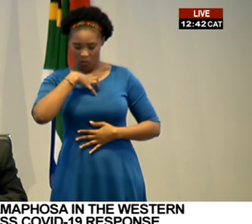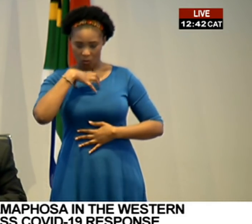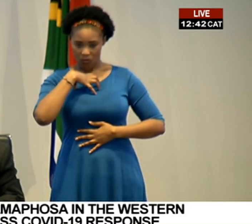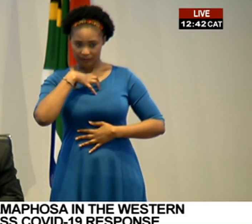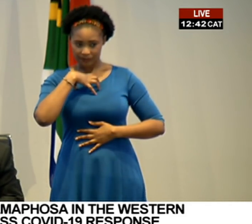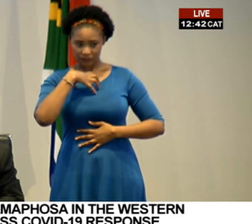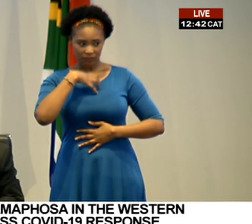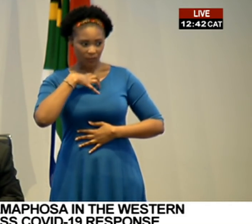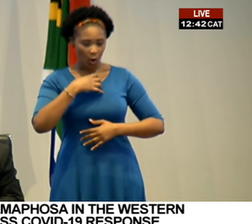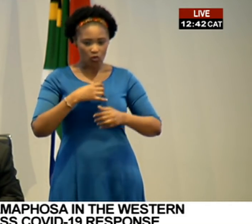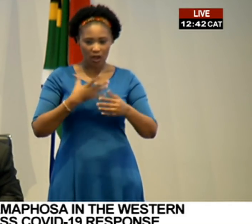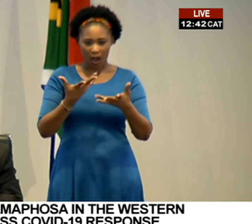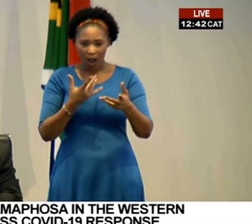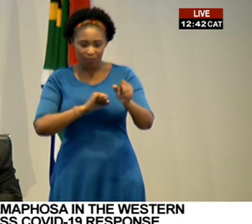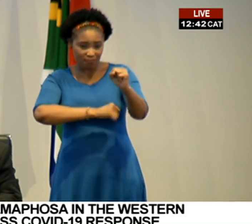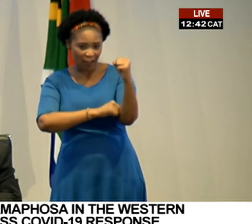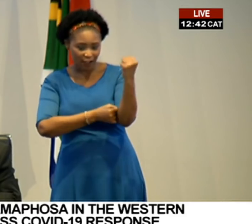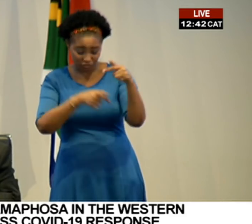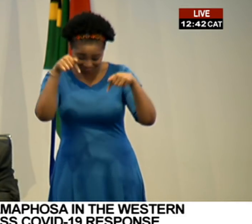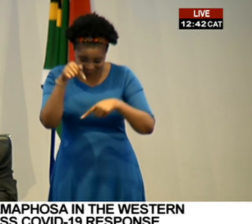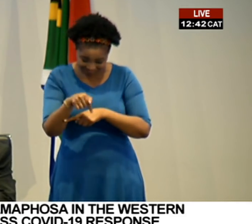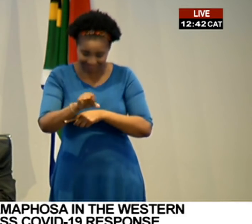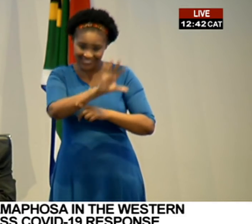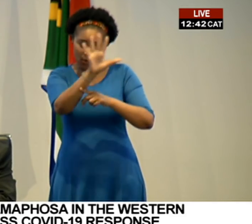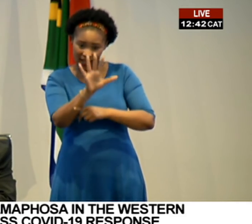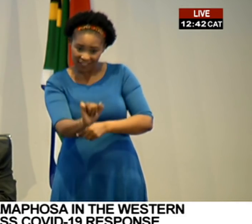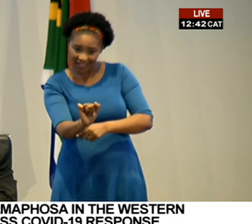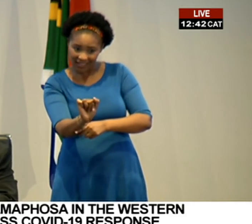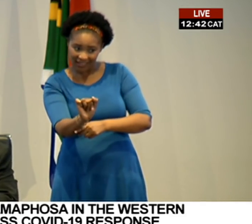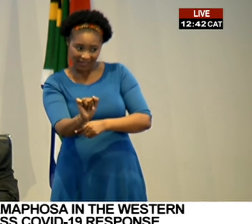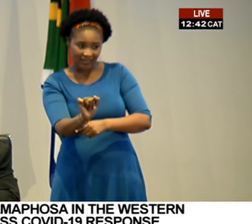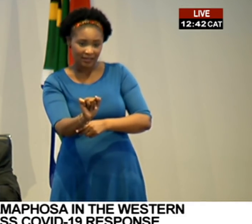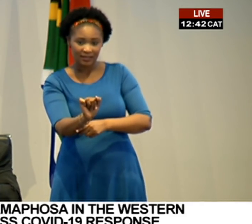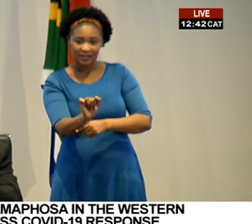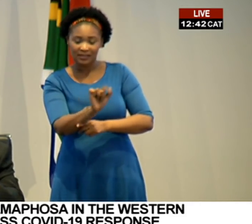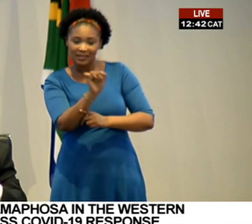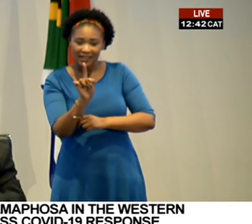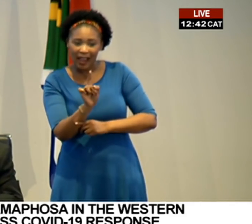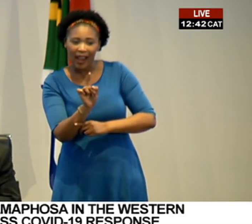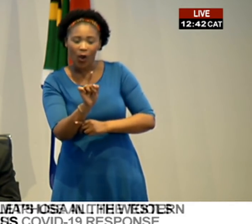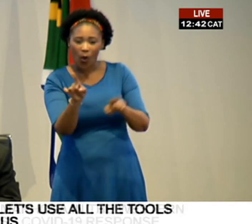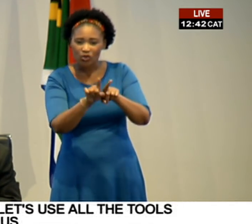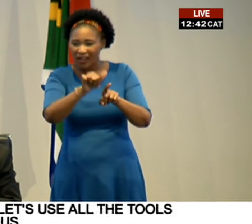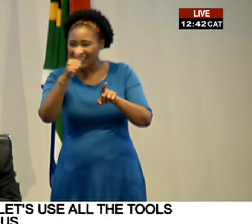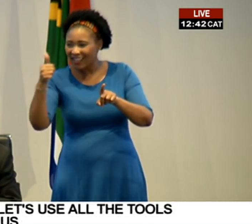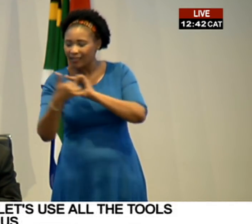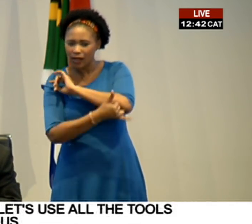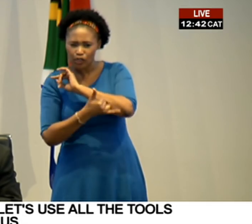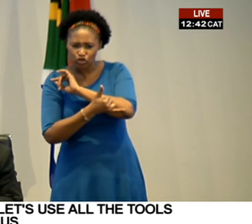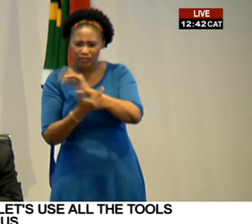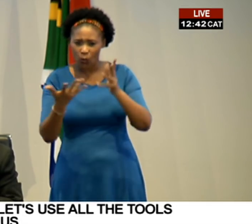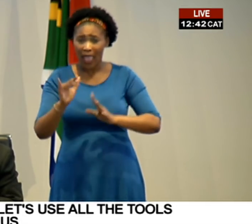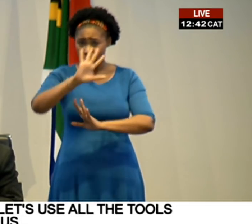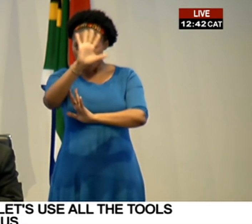own manufacturers here in South Africa being part of the platform, and a number of other countries on the